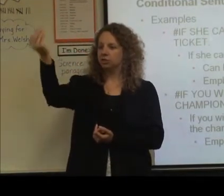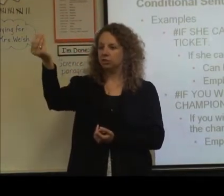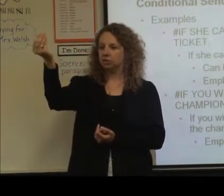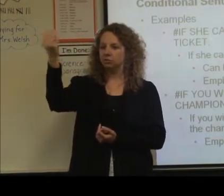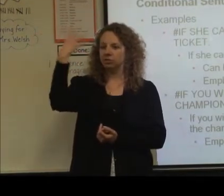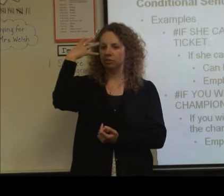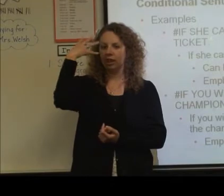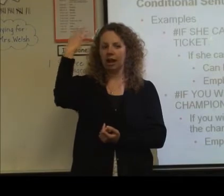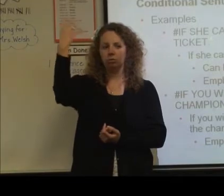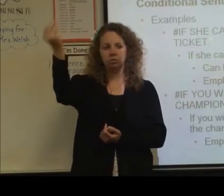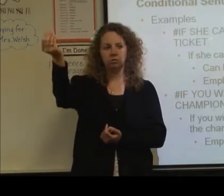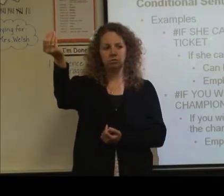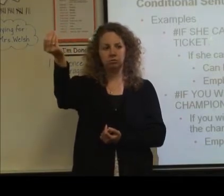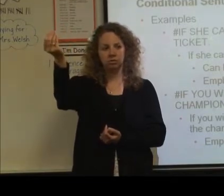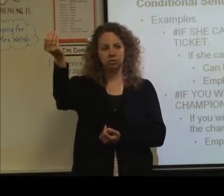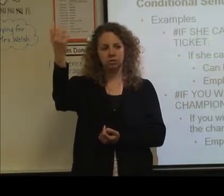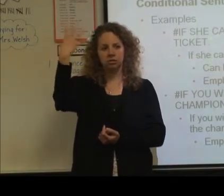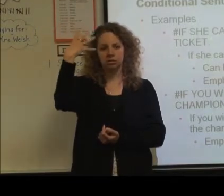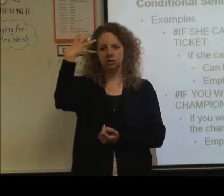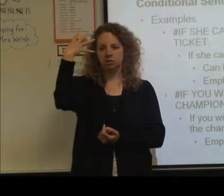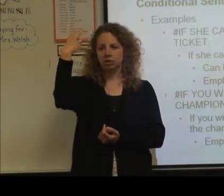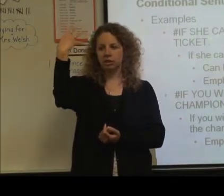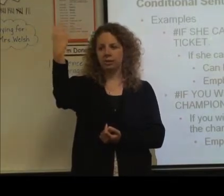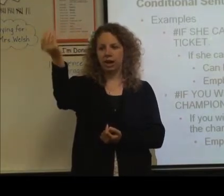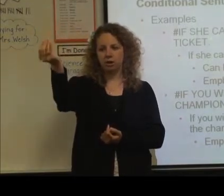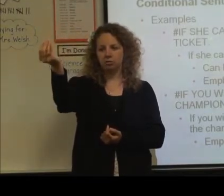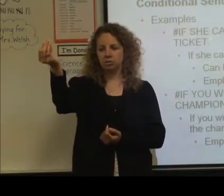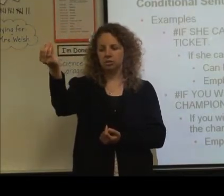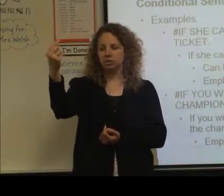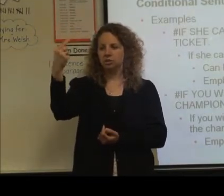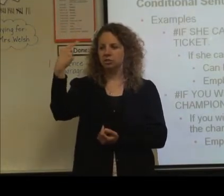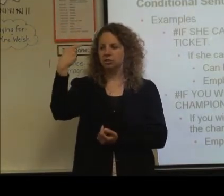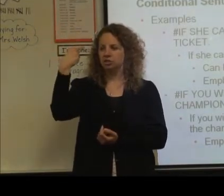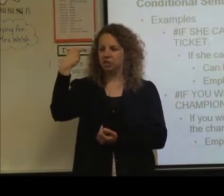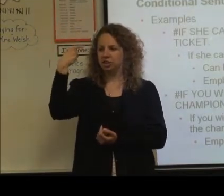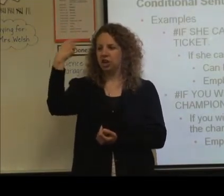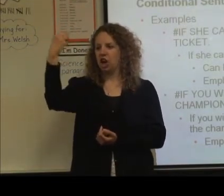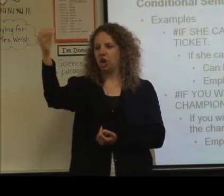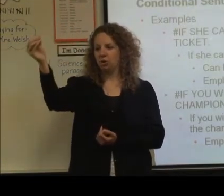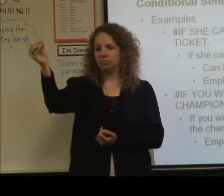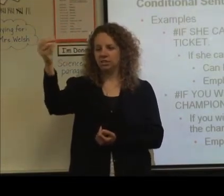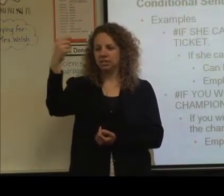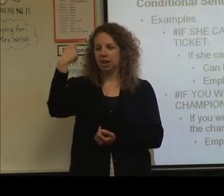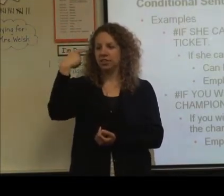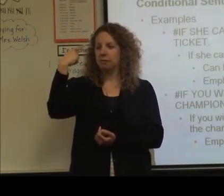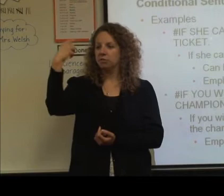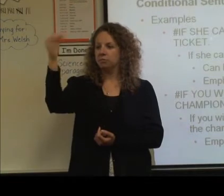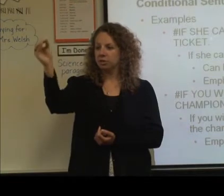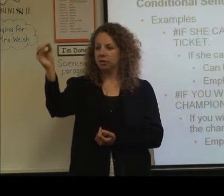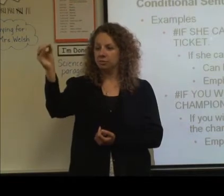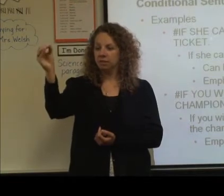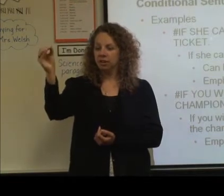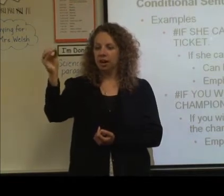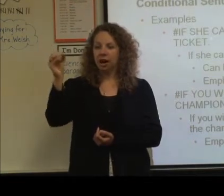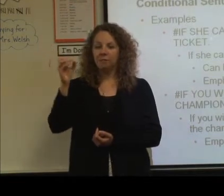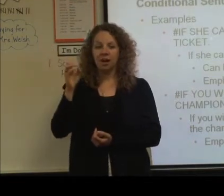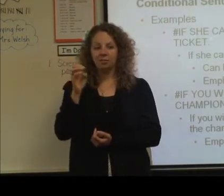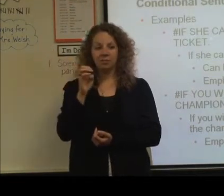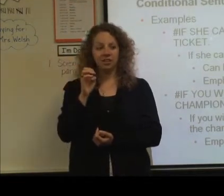learned out. So like going out. So it's G-O, it's got that movement to it. The other one that I